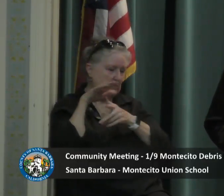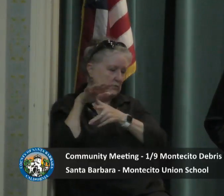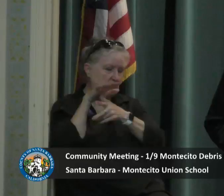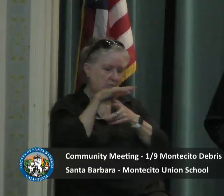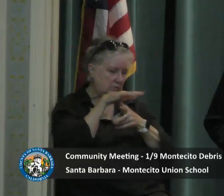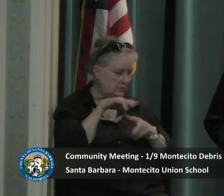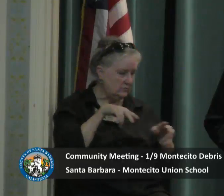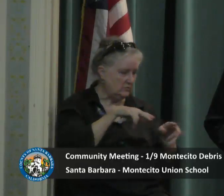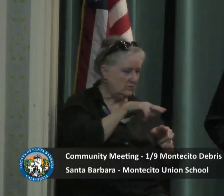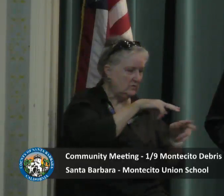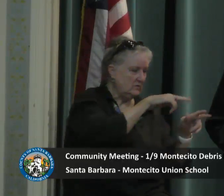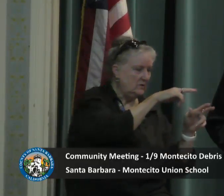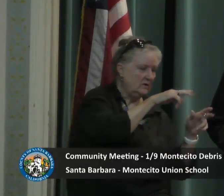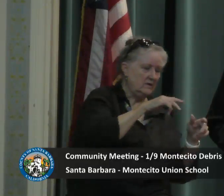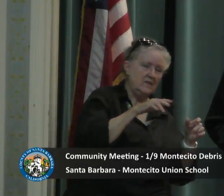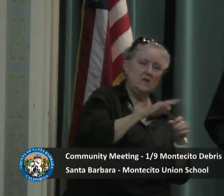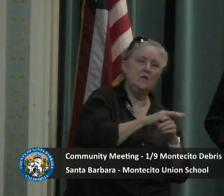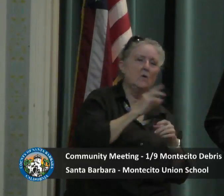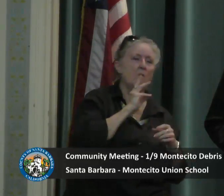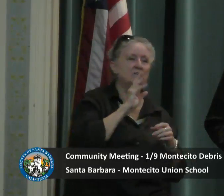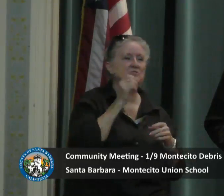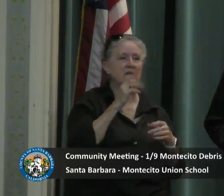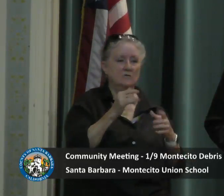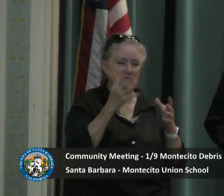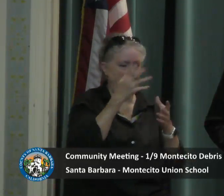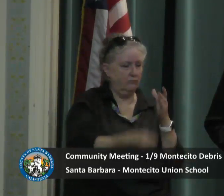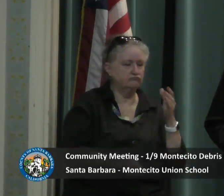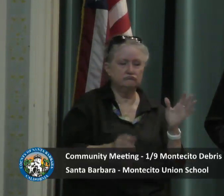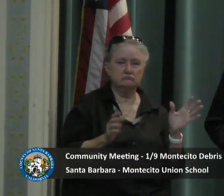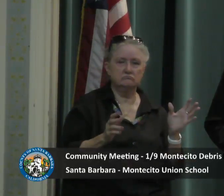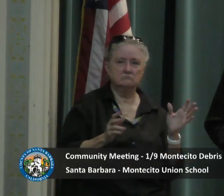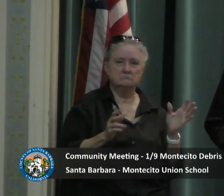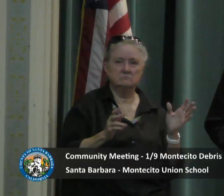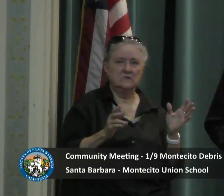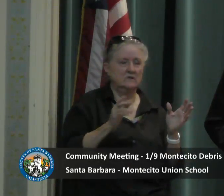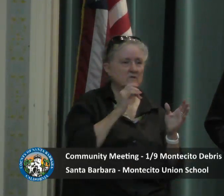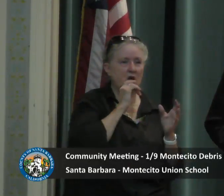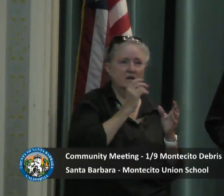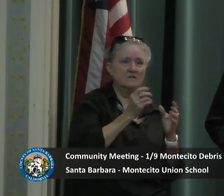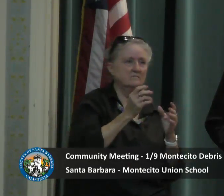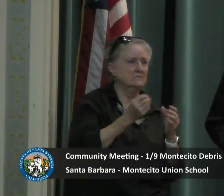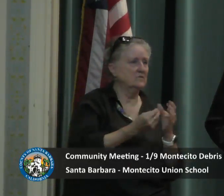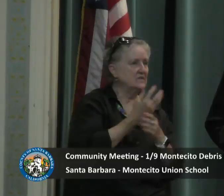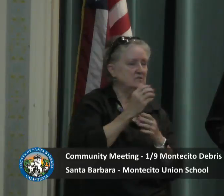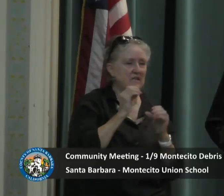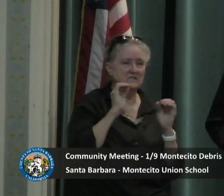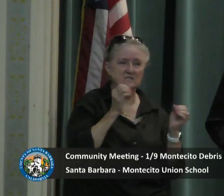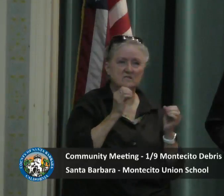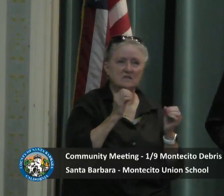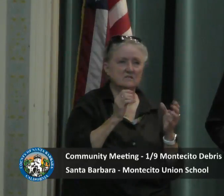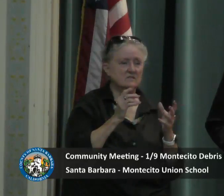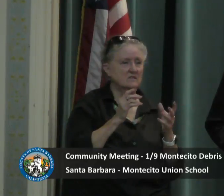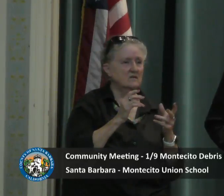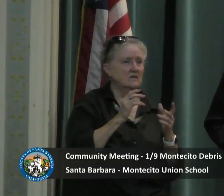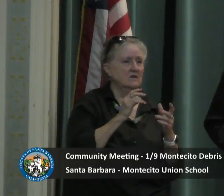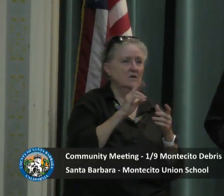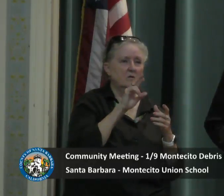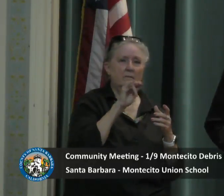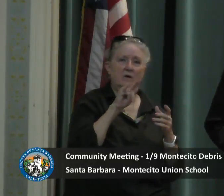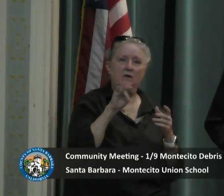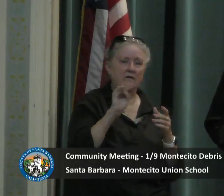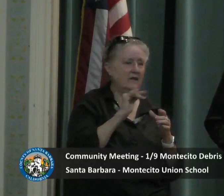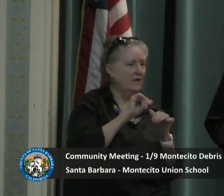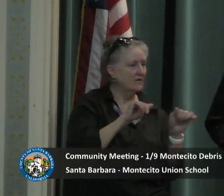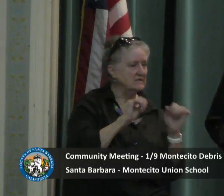following it, the entire watershed was gone. There was not any vegetation in the riparian areas. There